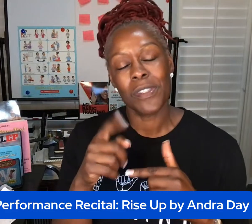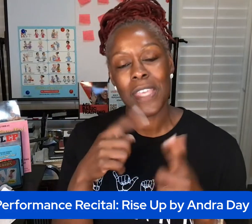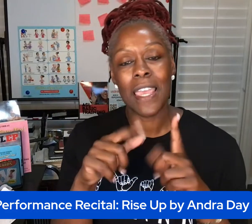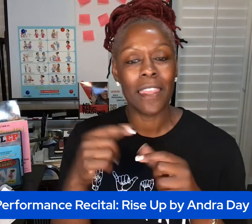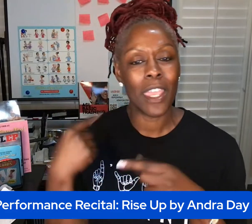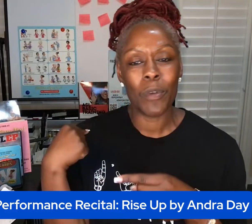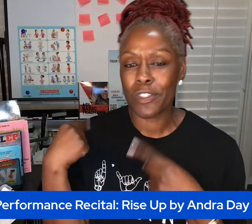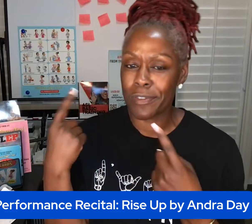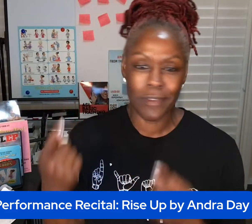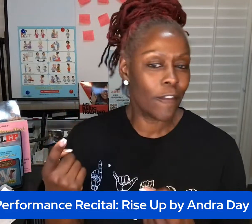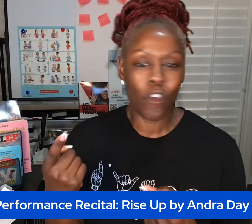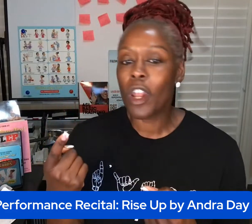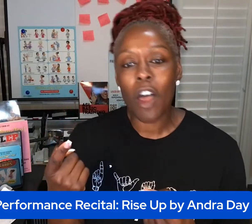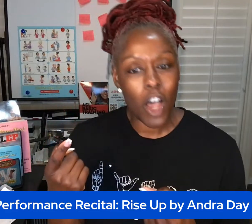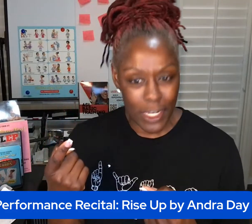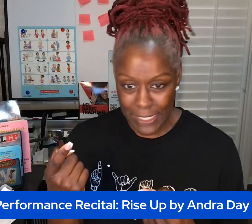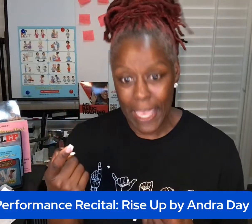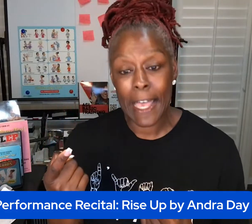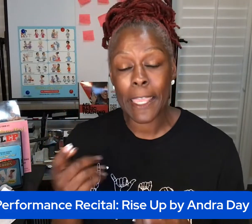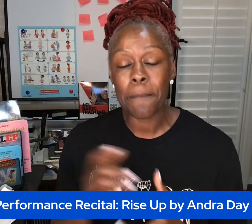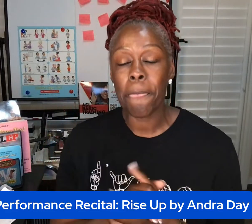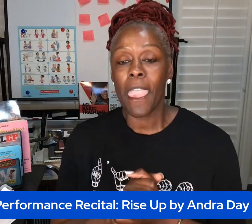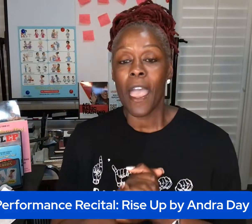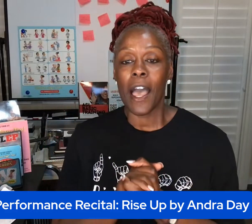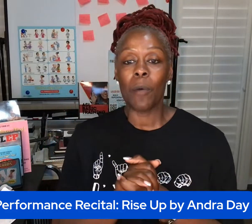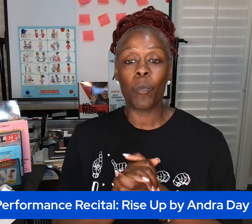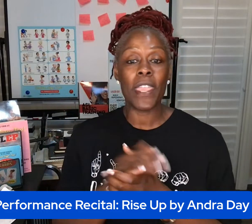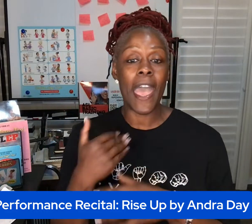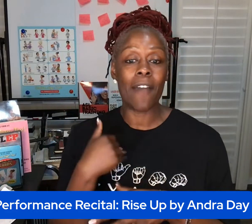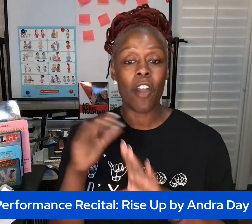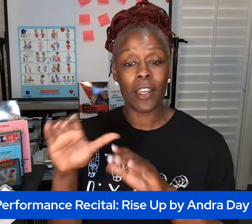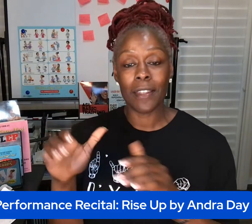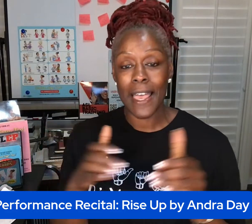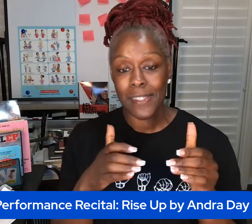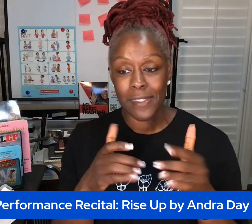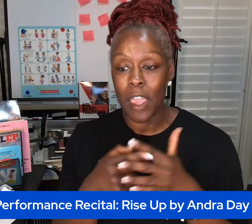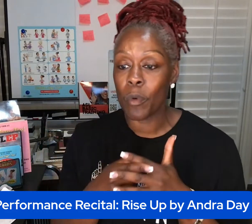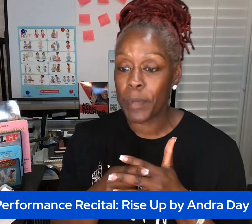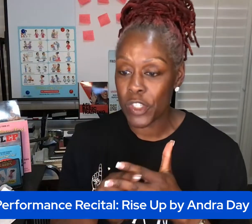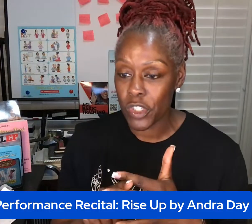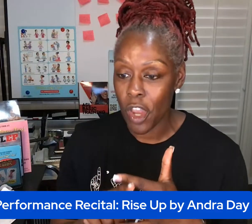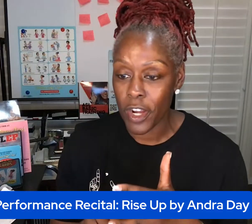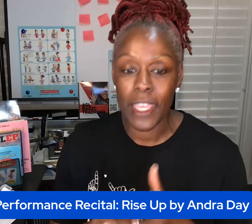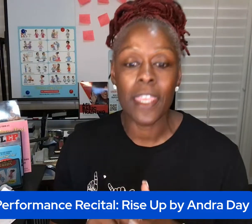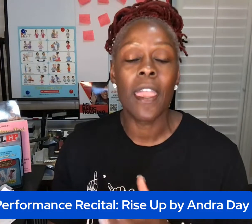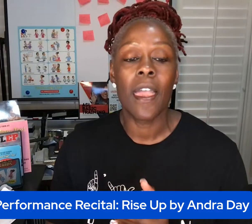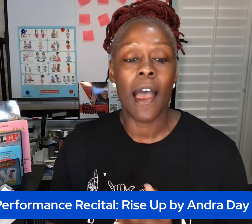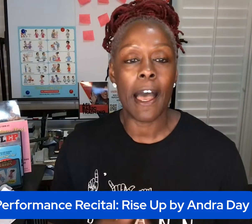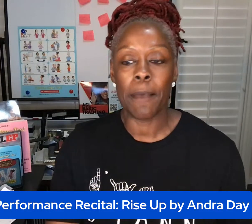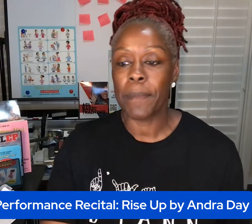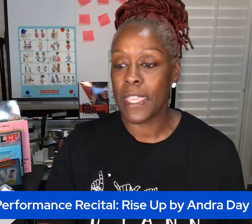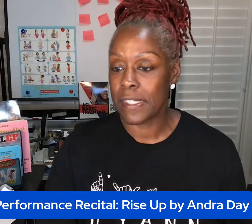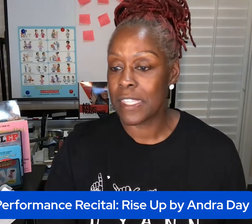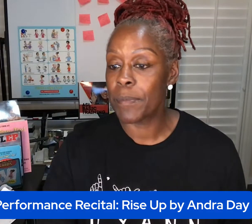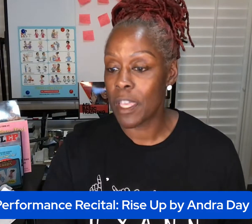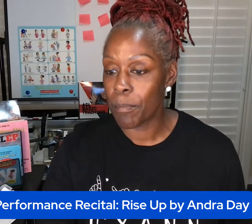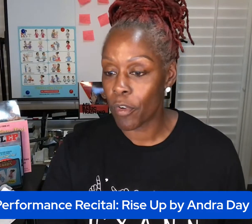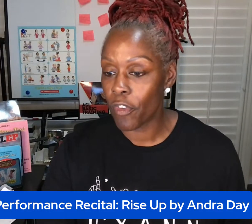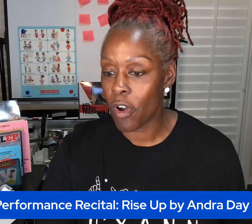sign language for a long time. We have our classes that will be starting in September for